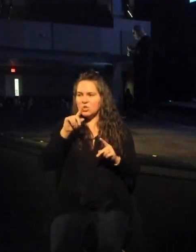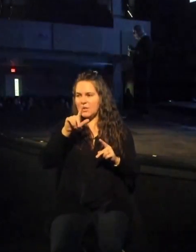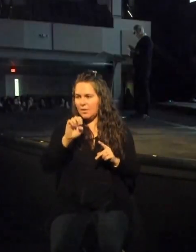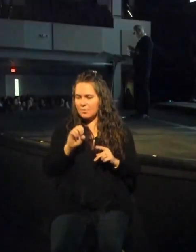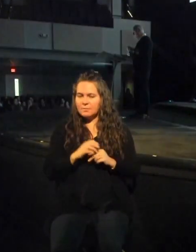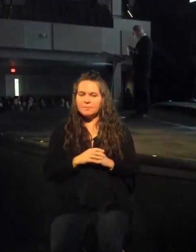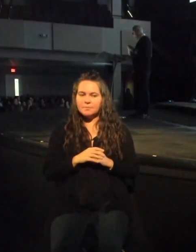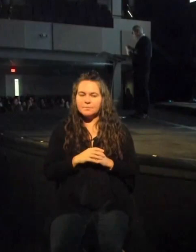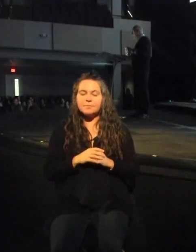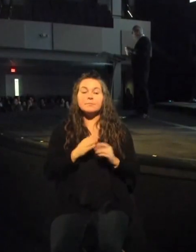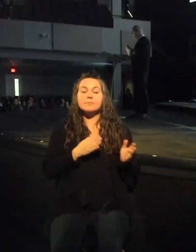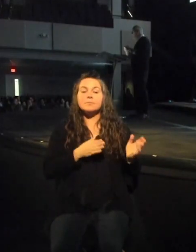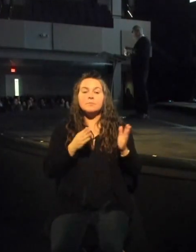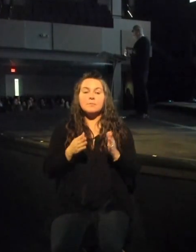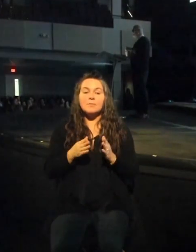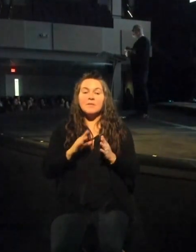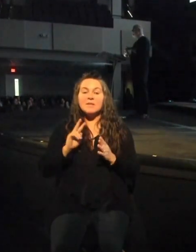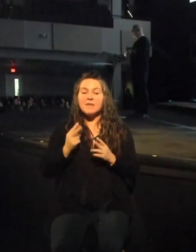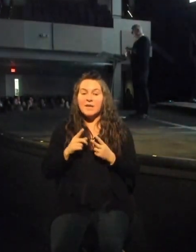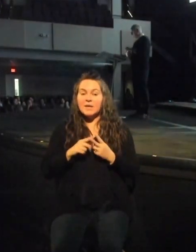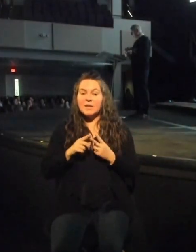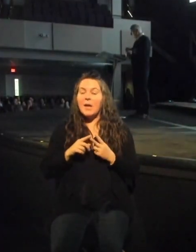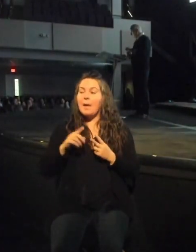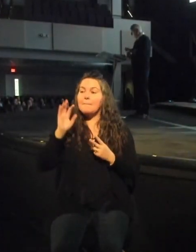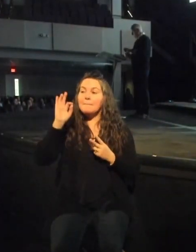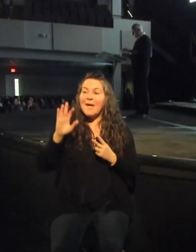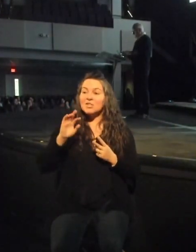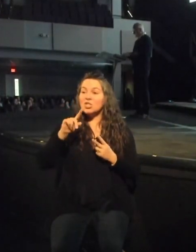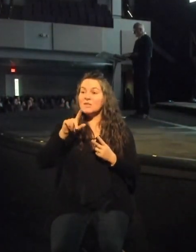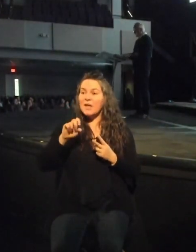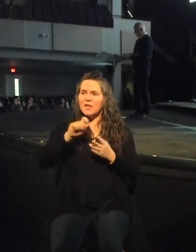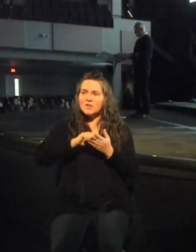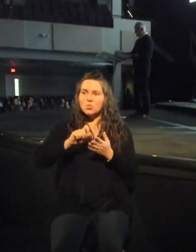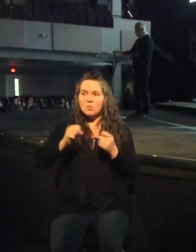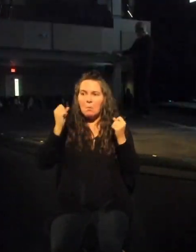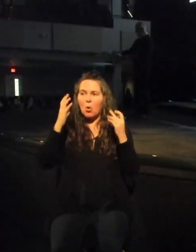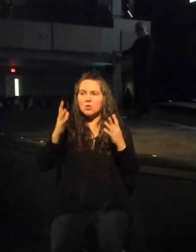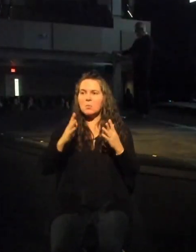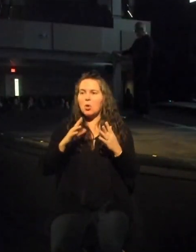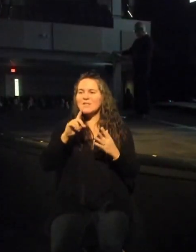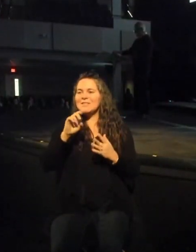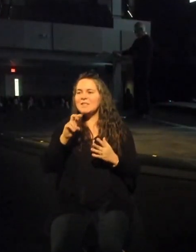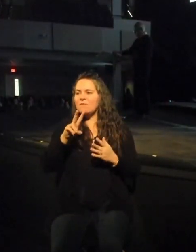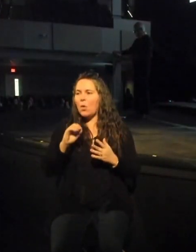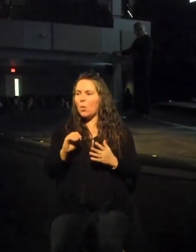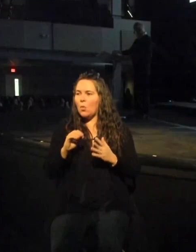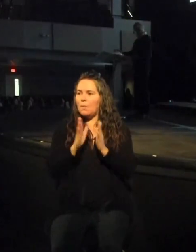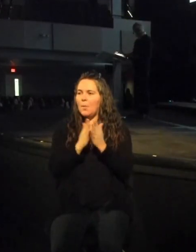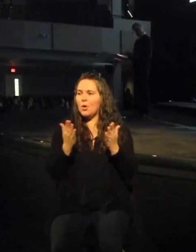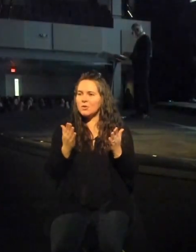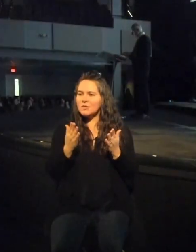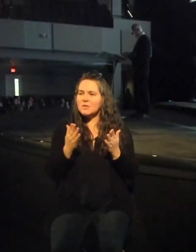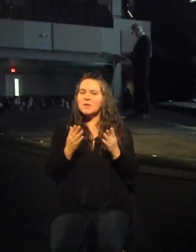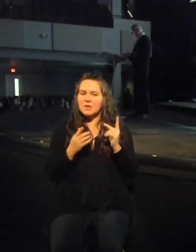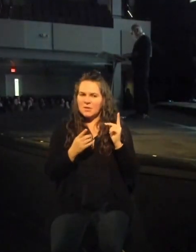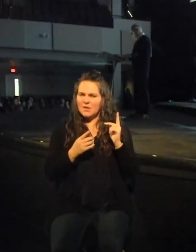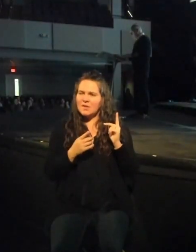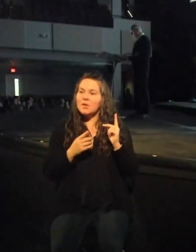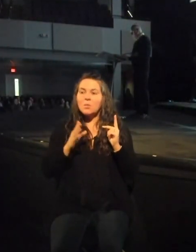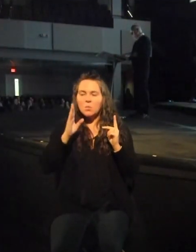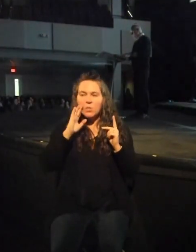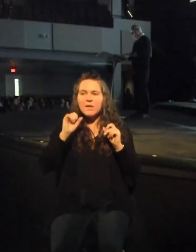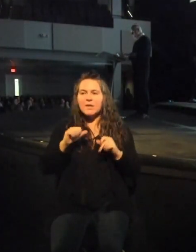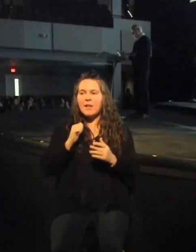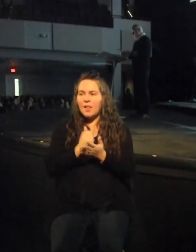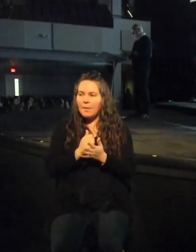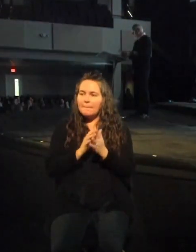240-269-2100. Second, Pastor Dale has written multiple devotional books. The popular series entitled Espresso for Your Spirit will help motivate